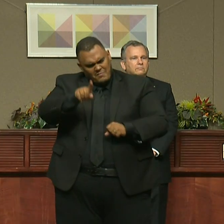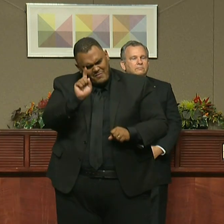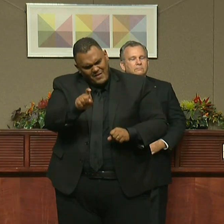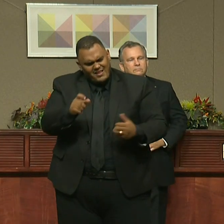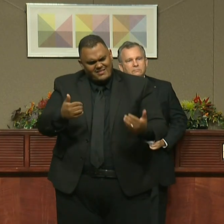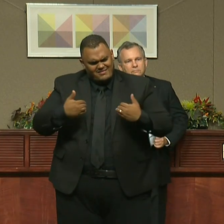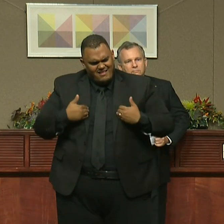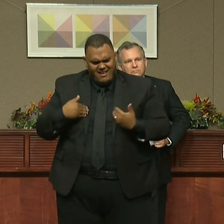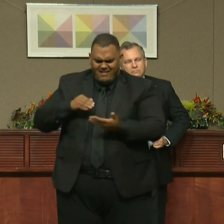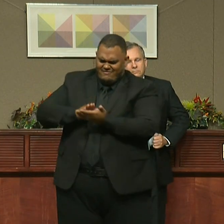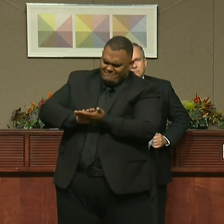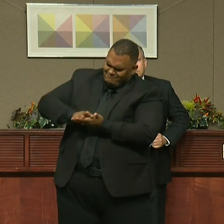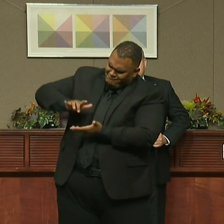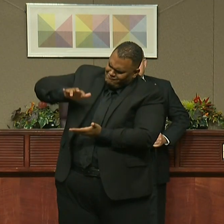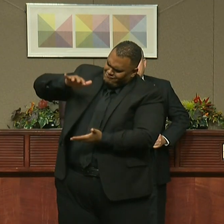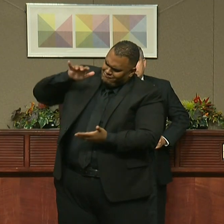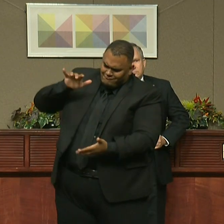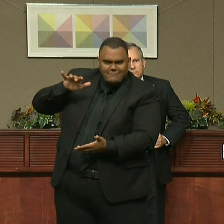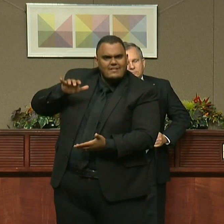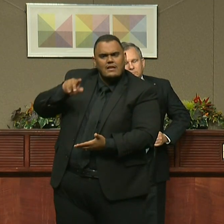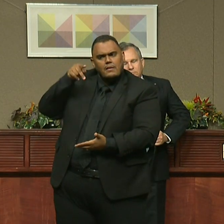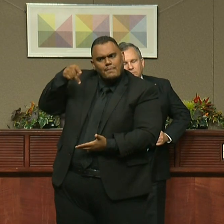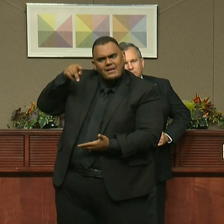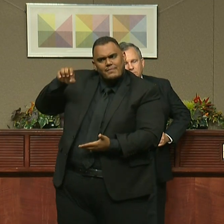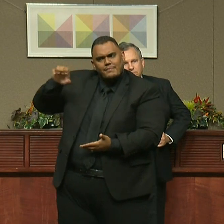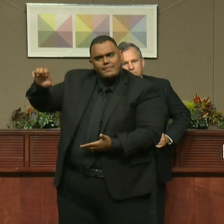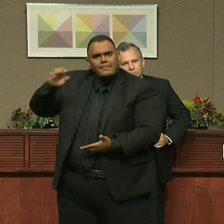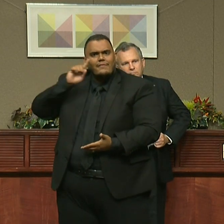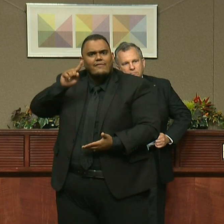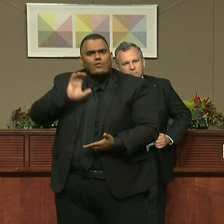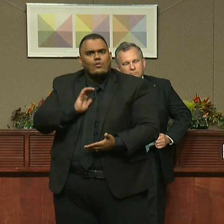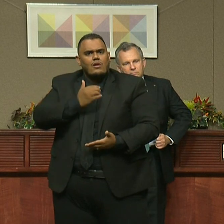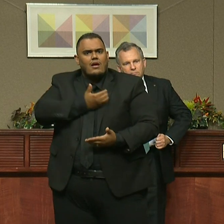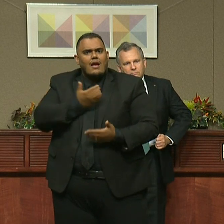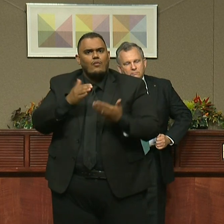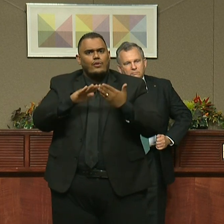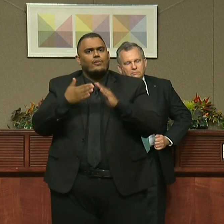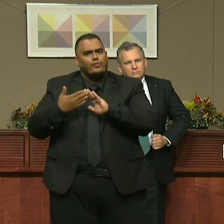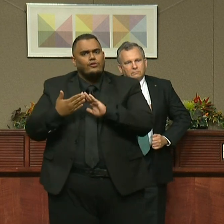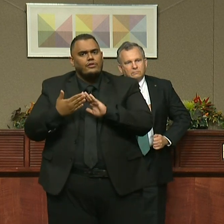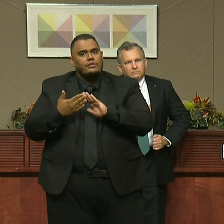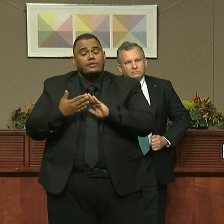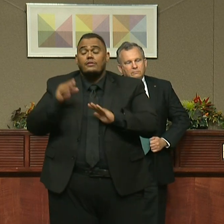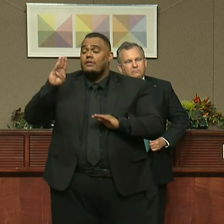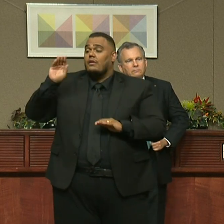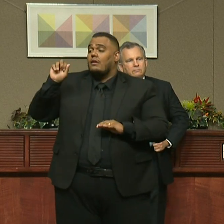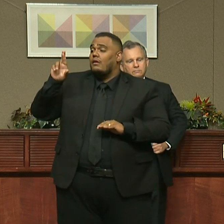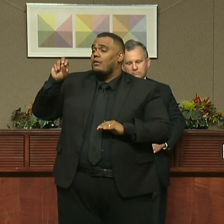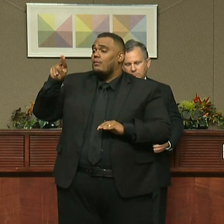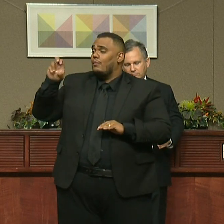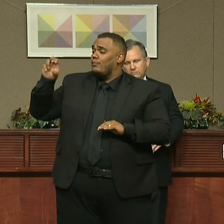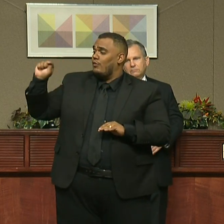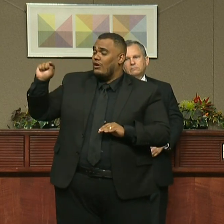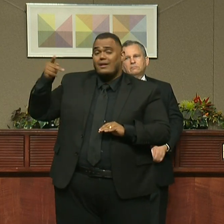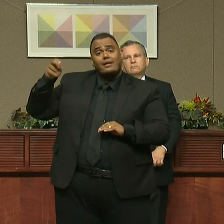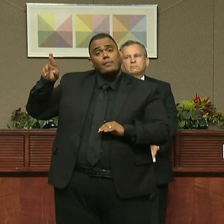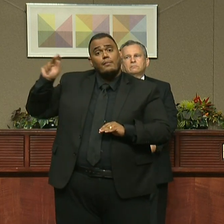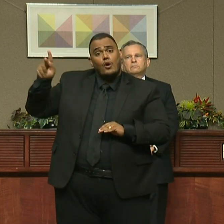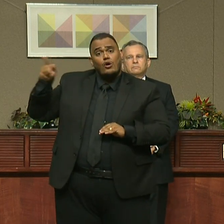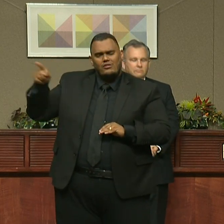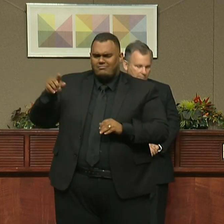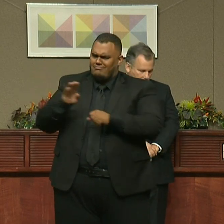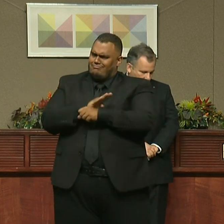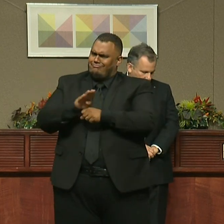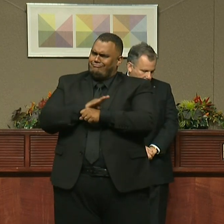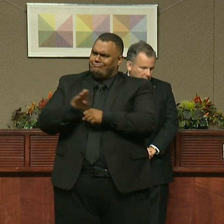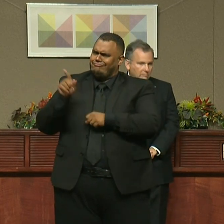community remains consistent. It has been a busy day for us at Barnett Park. Nearly 2,500 small businesses